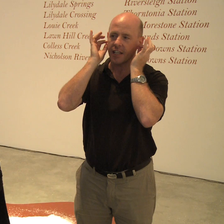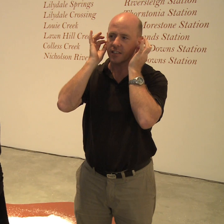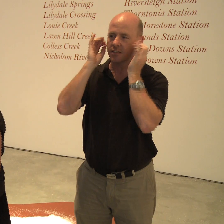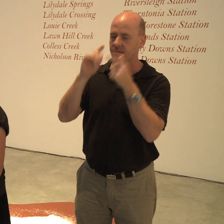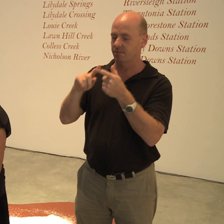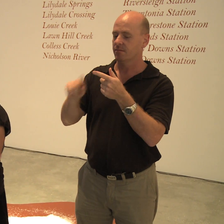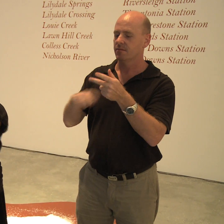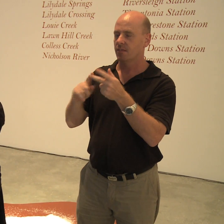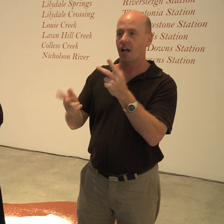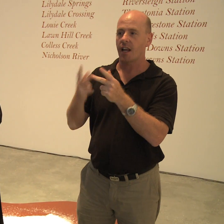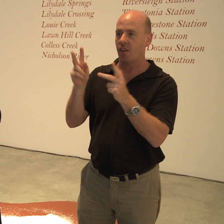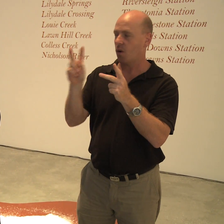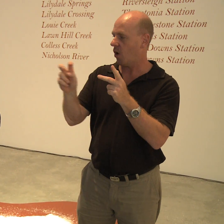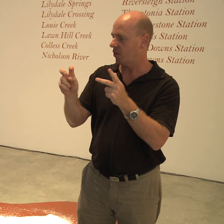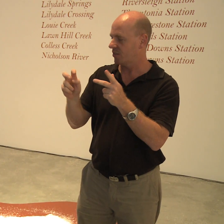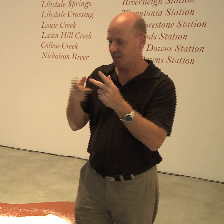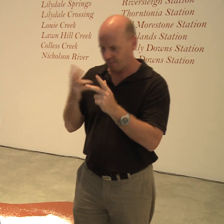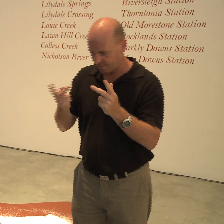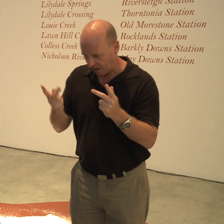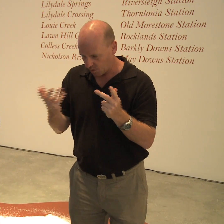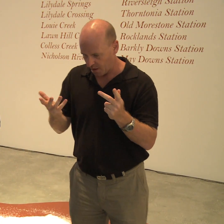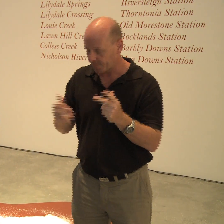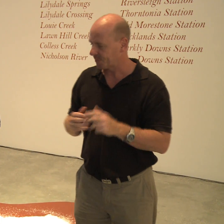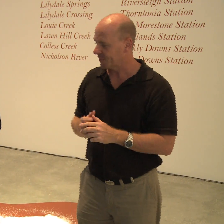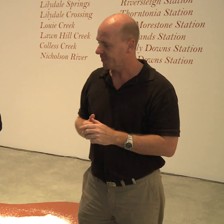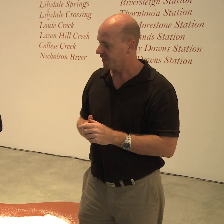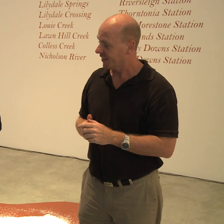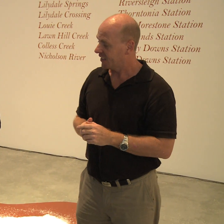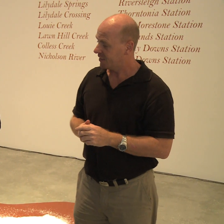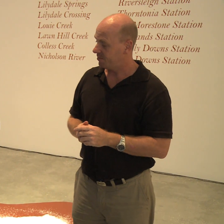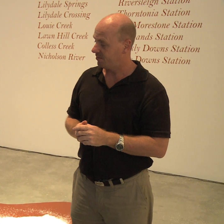quote, if I can find it.